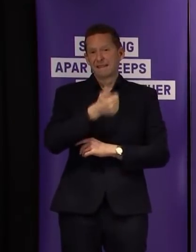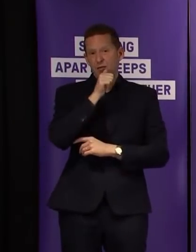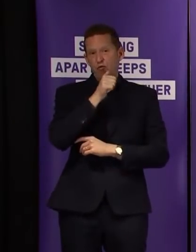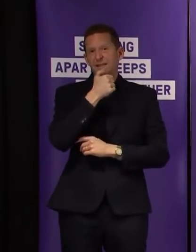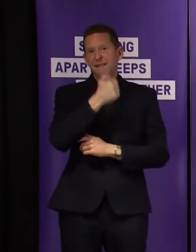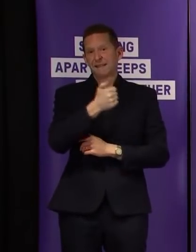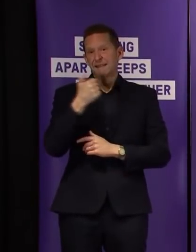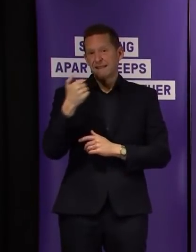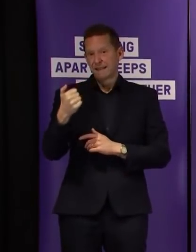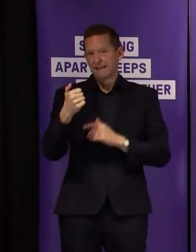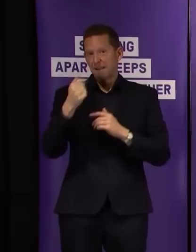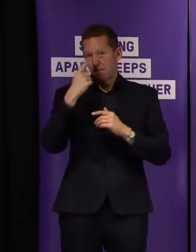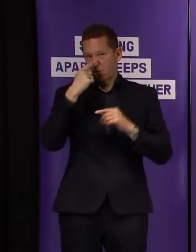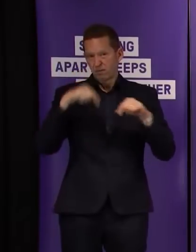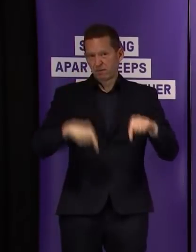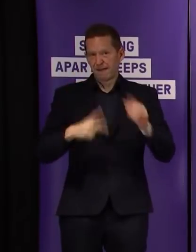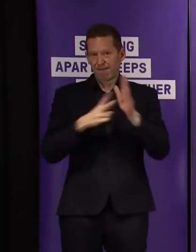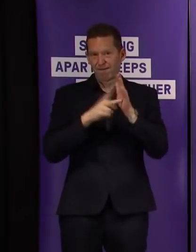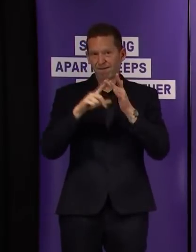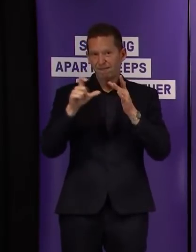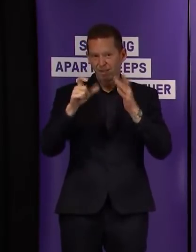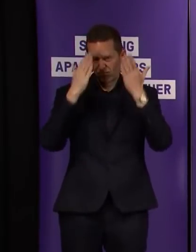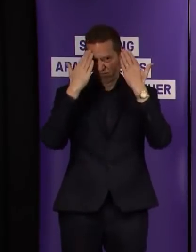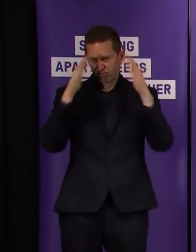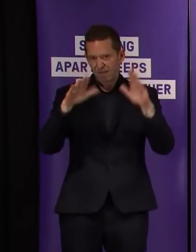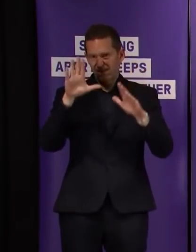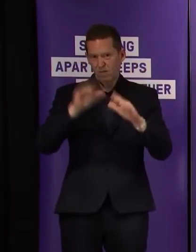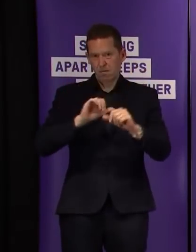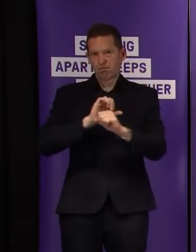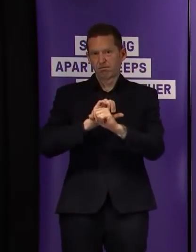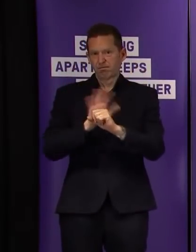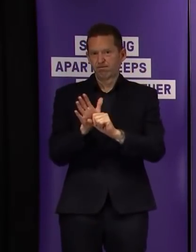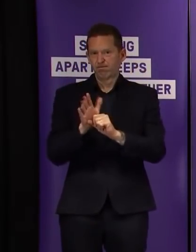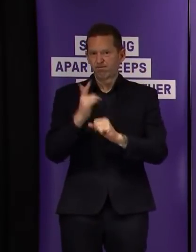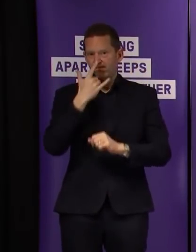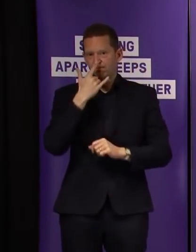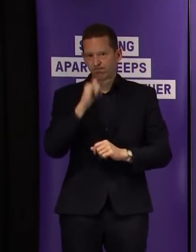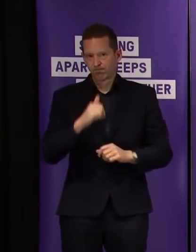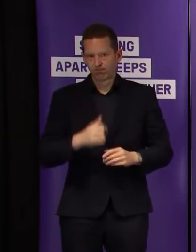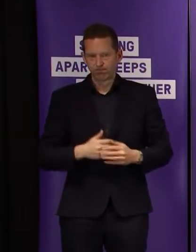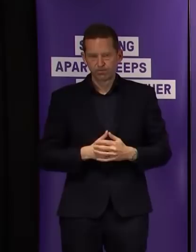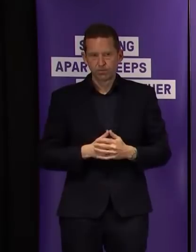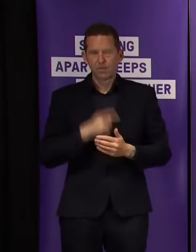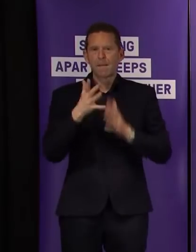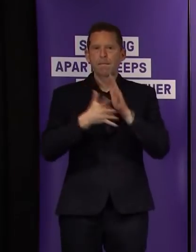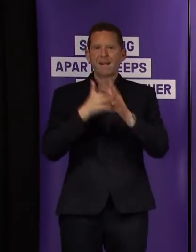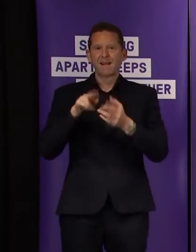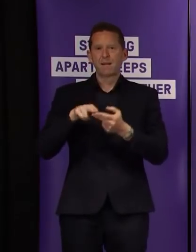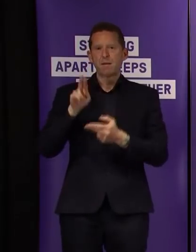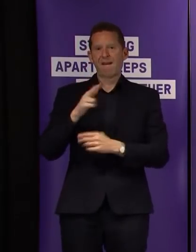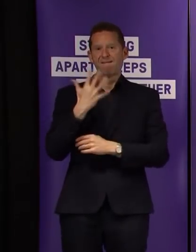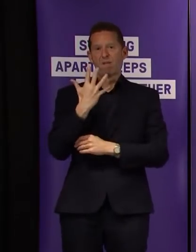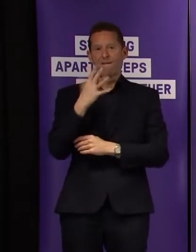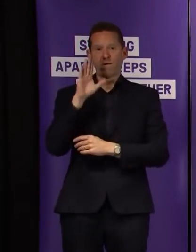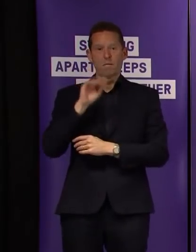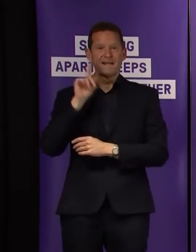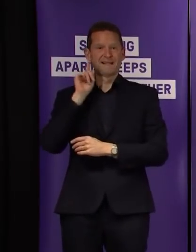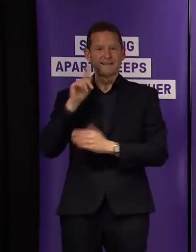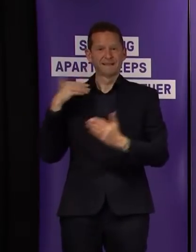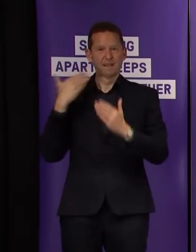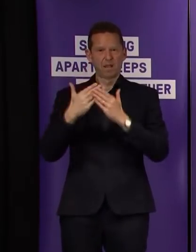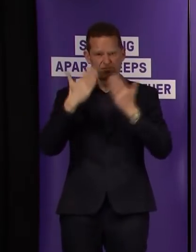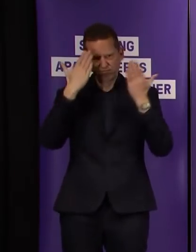666 Victorians who have lost their life because of this global pandemic. That's an increase of 5 since yesterday's